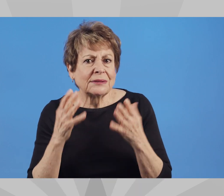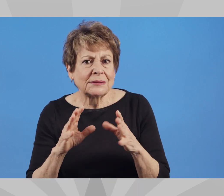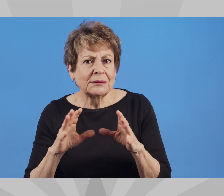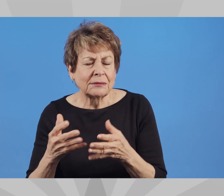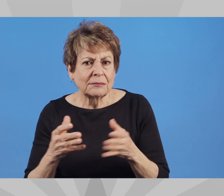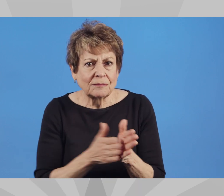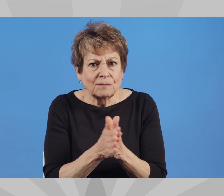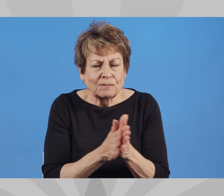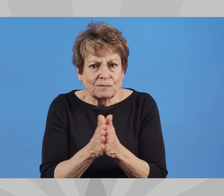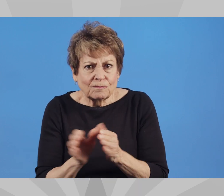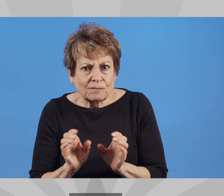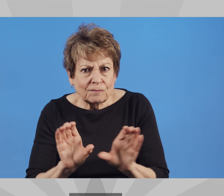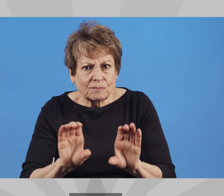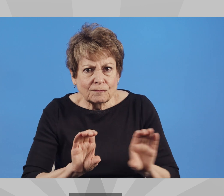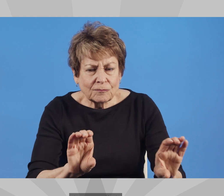nonprofit.